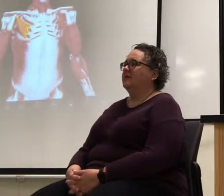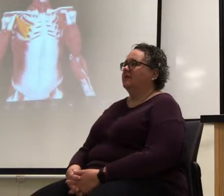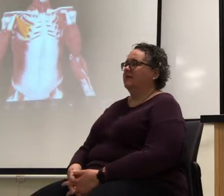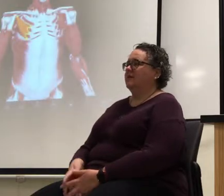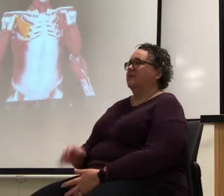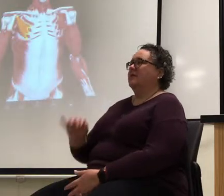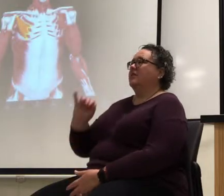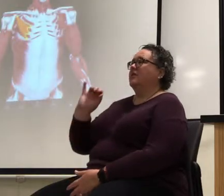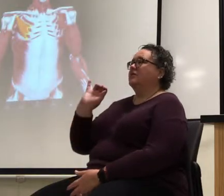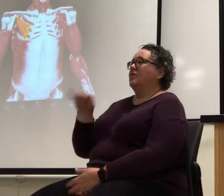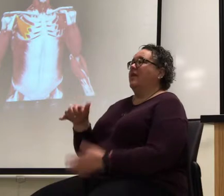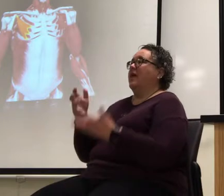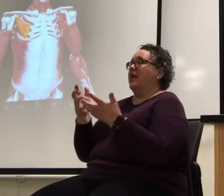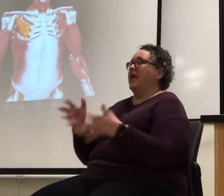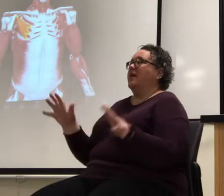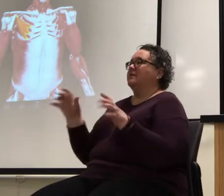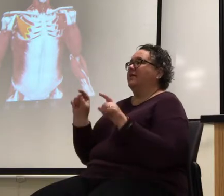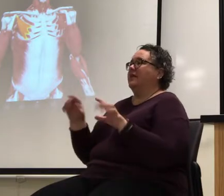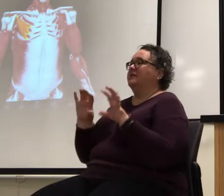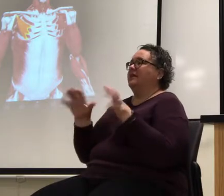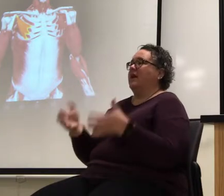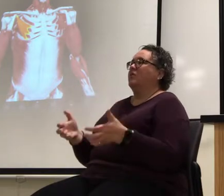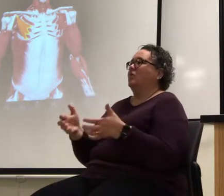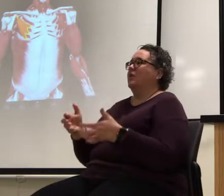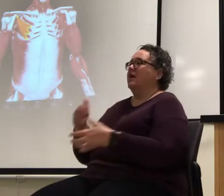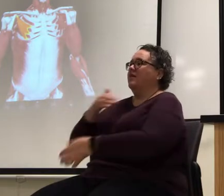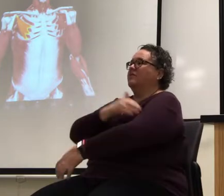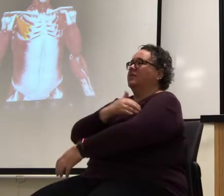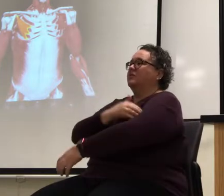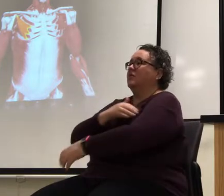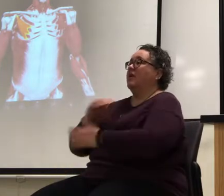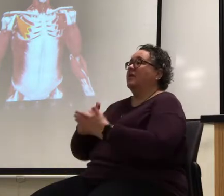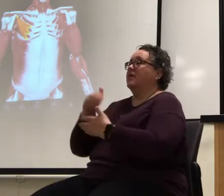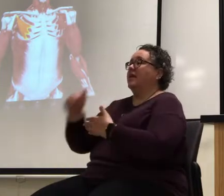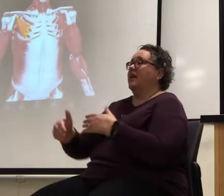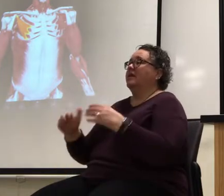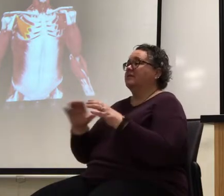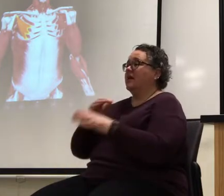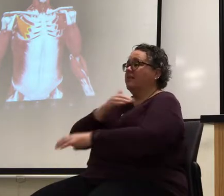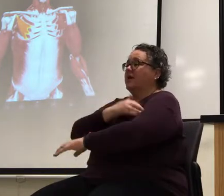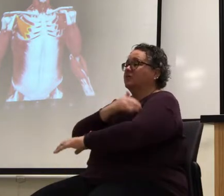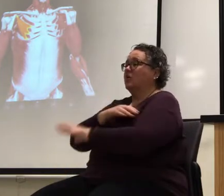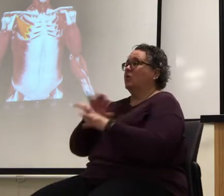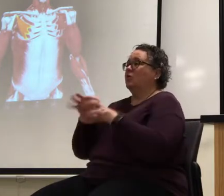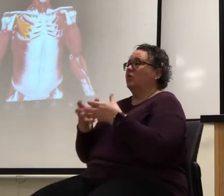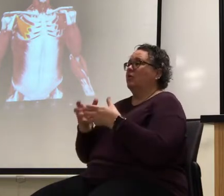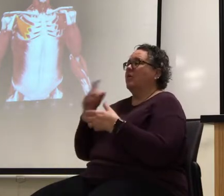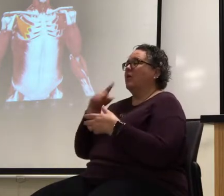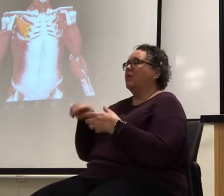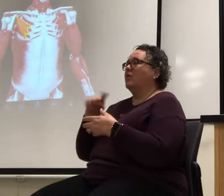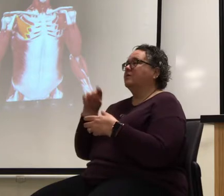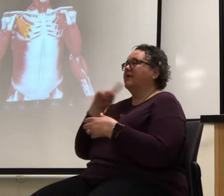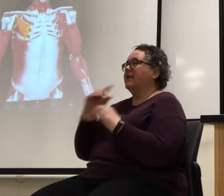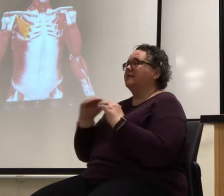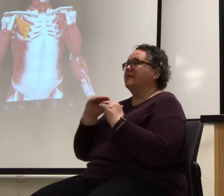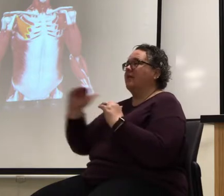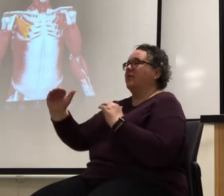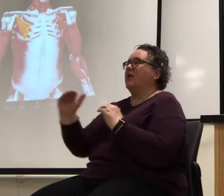So that ends this category of muscles. The next muscle group are muscles that move or stabilize the arm, the shoulder